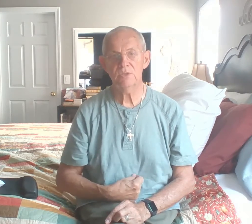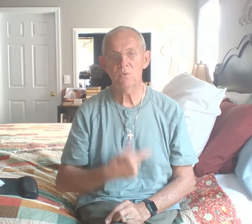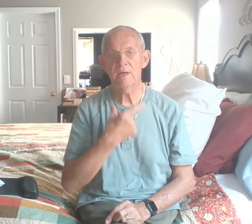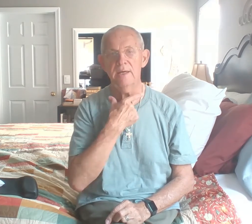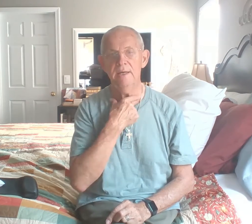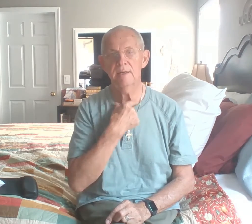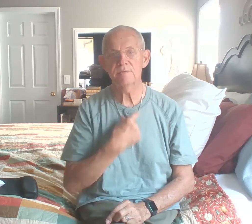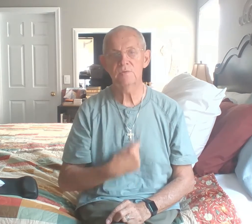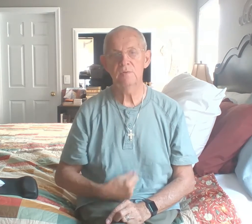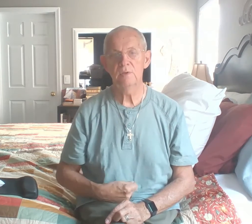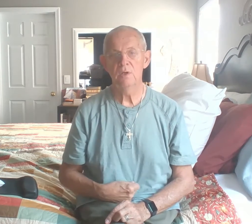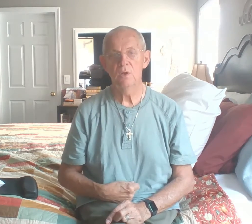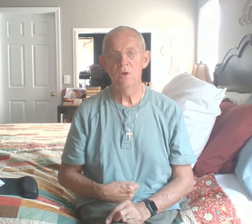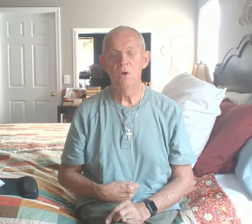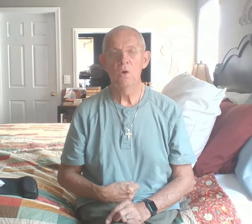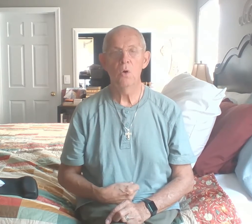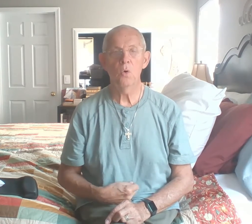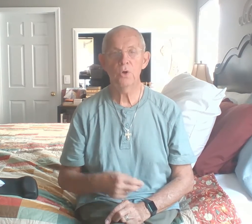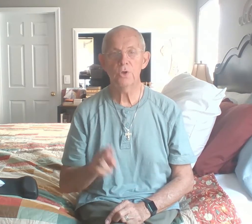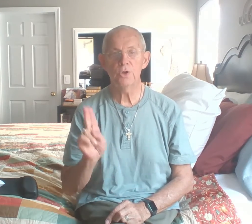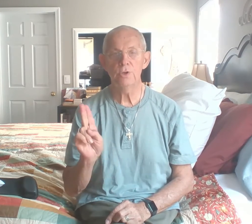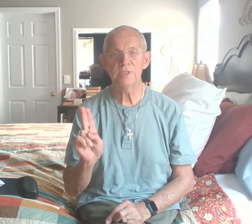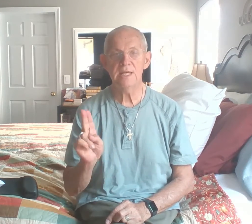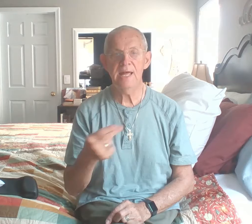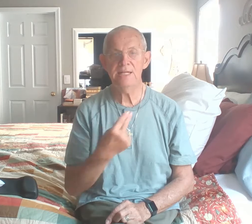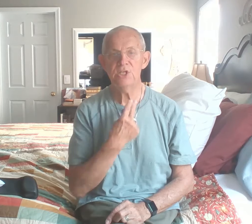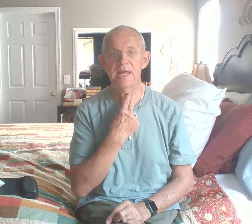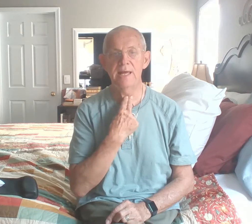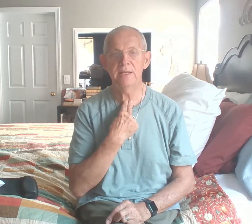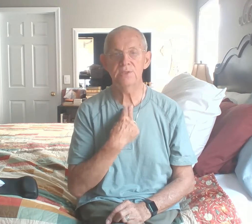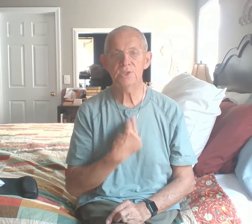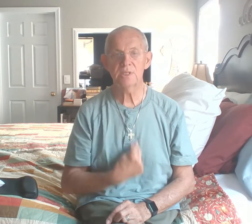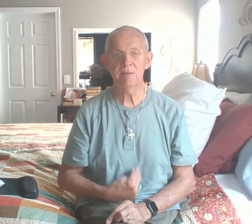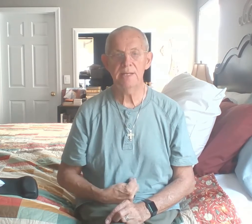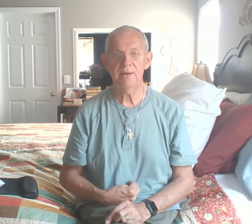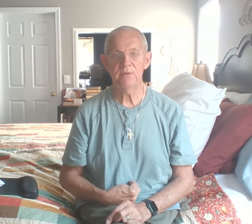way, or you can use the H hand and just come down this way.